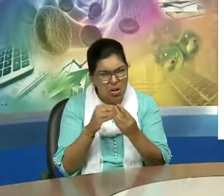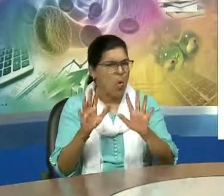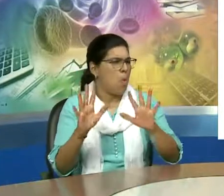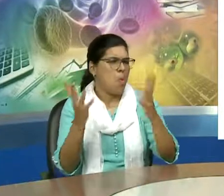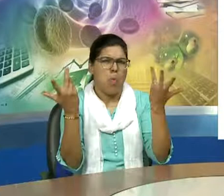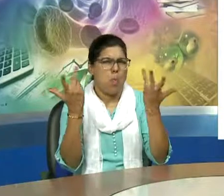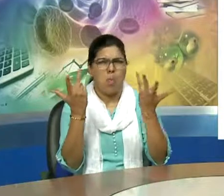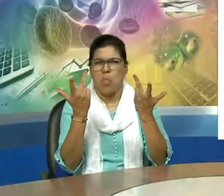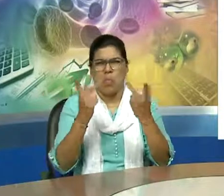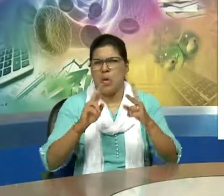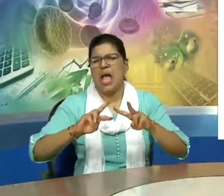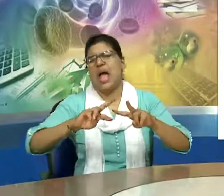repeatedly.